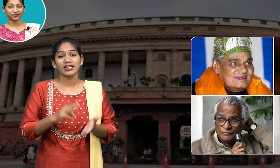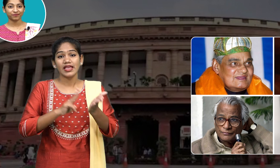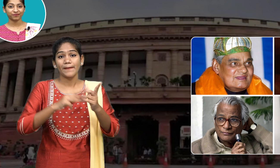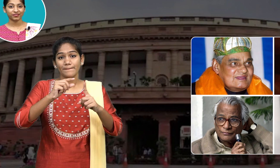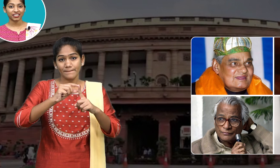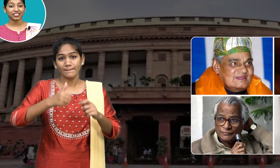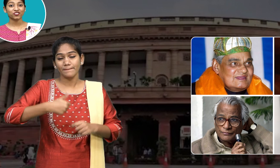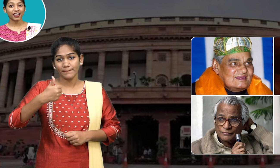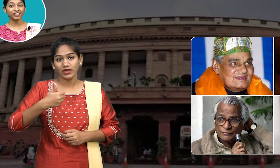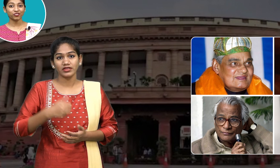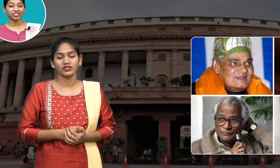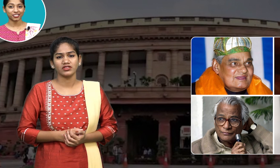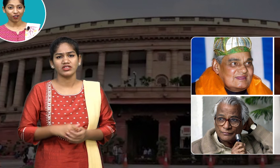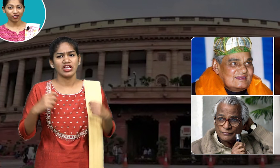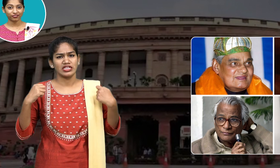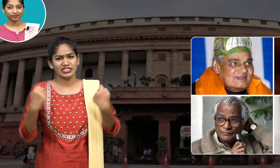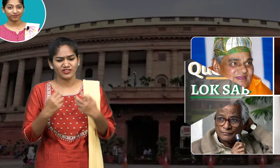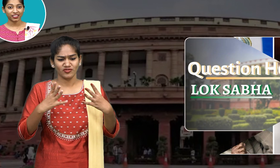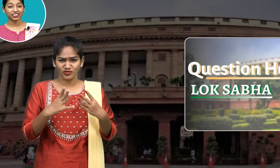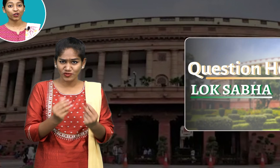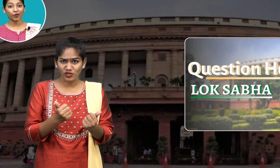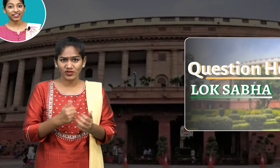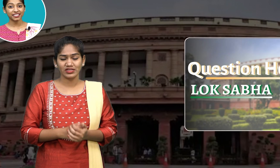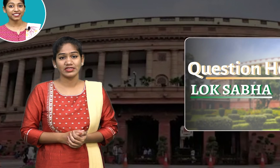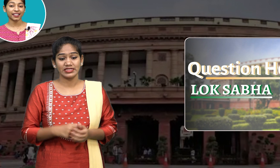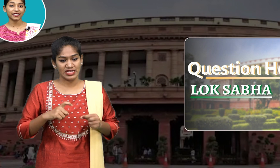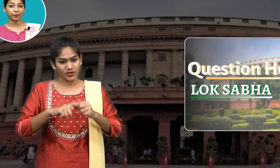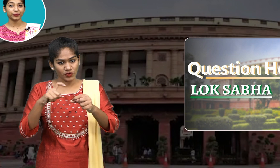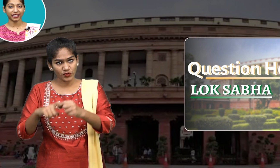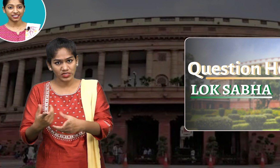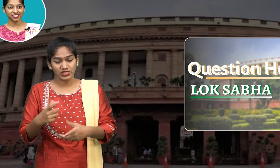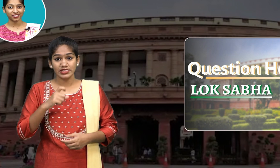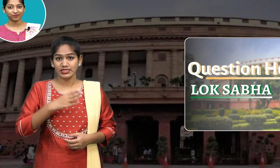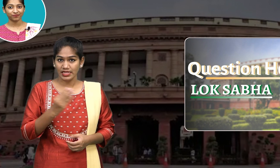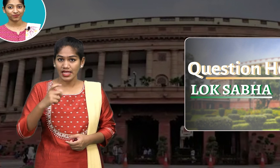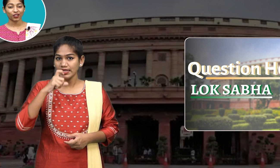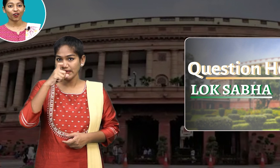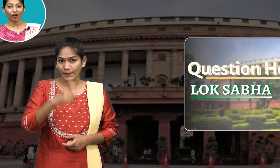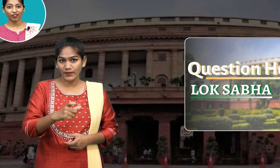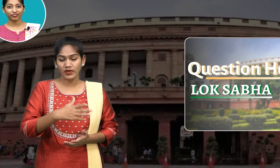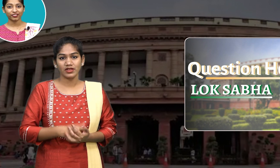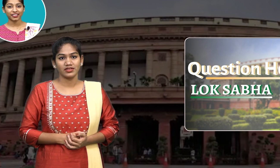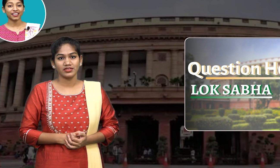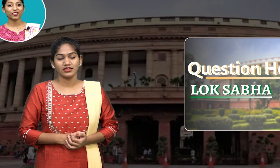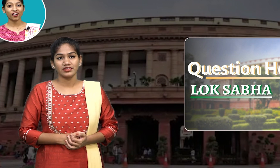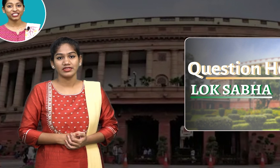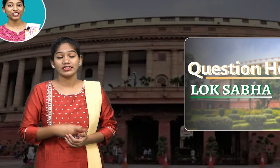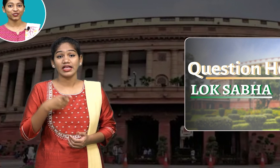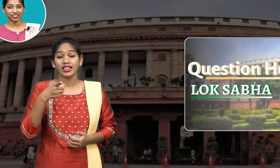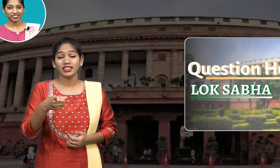MPs try to resolve the queries and complaints of